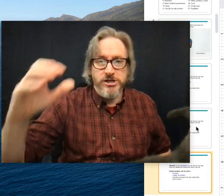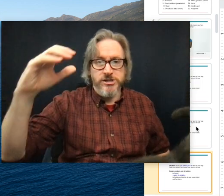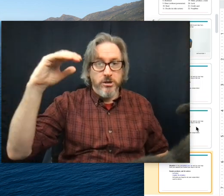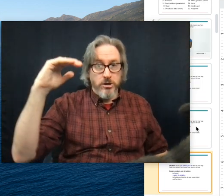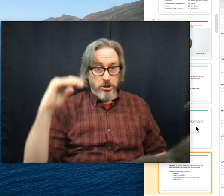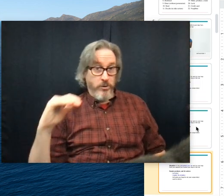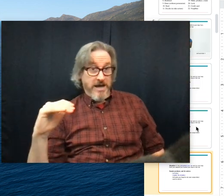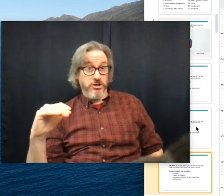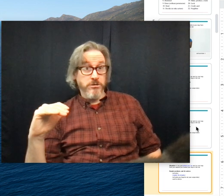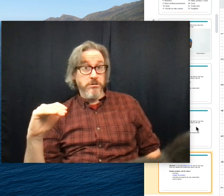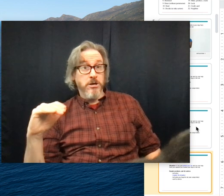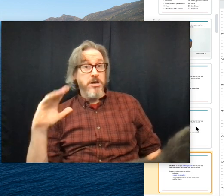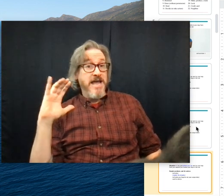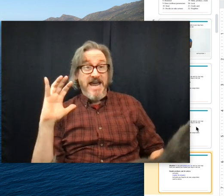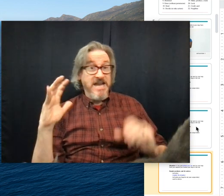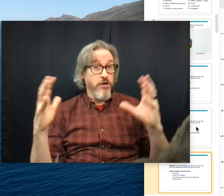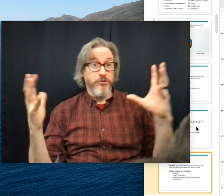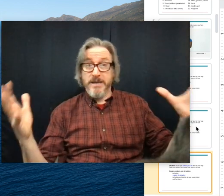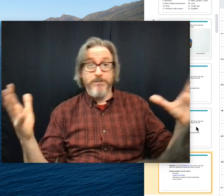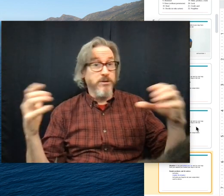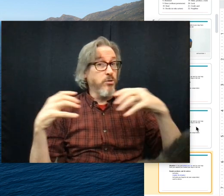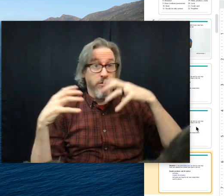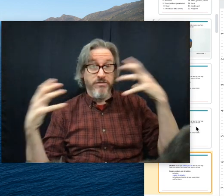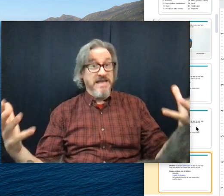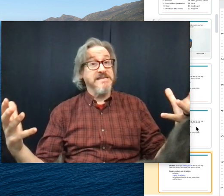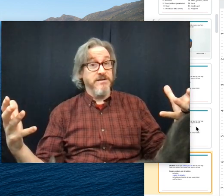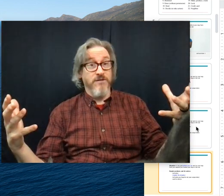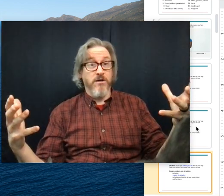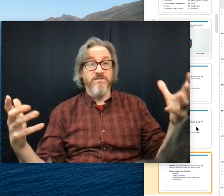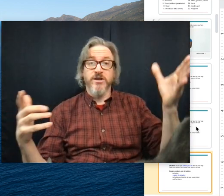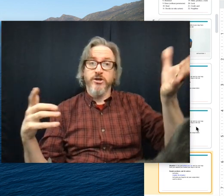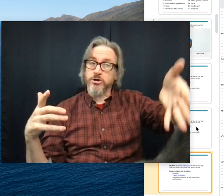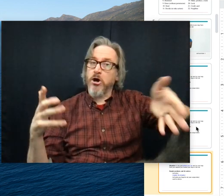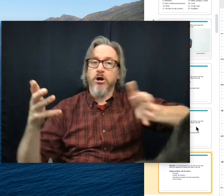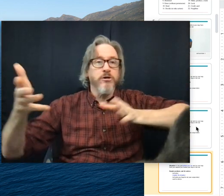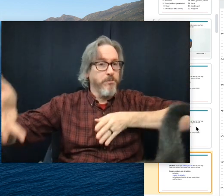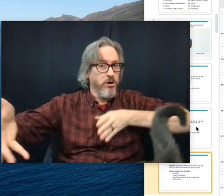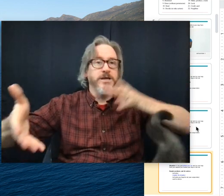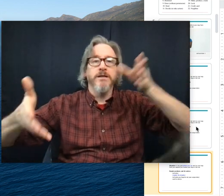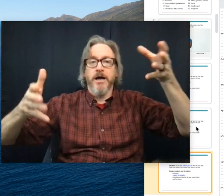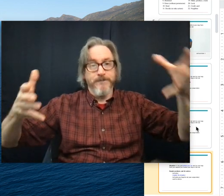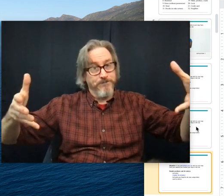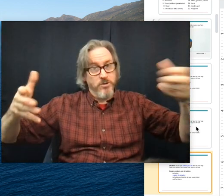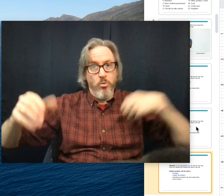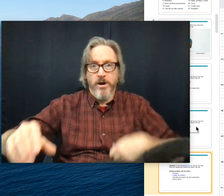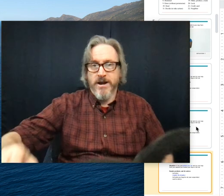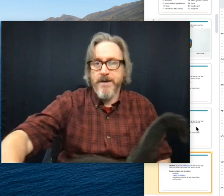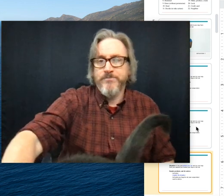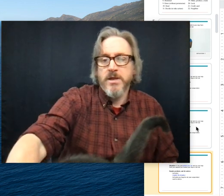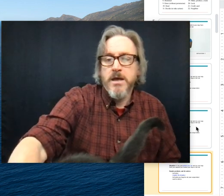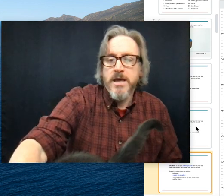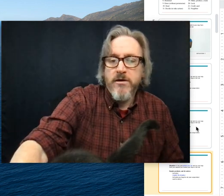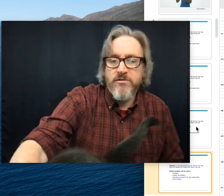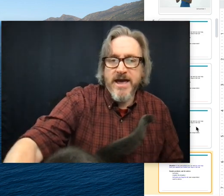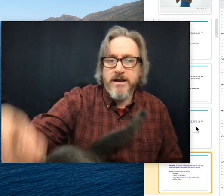situation, which is location, any other people or things involved, your car, the parking lot,